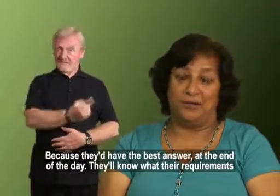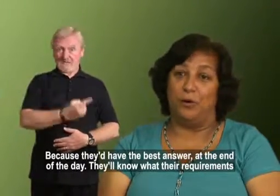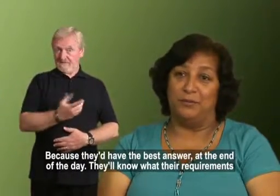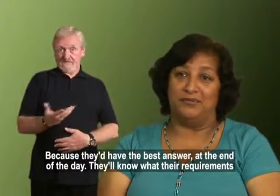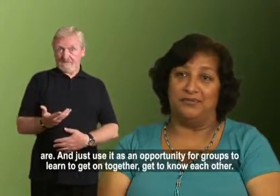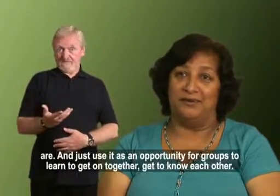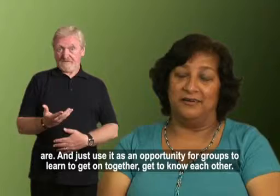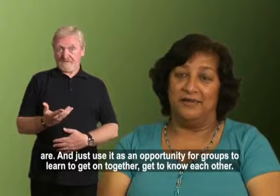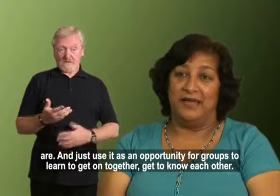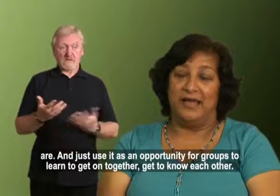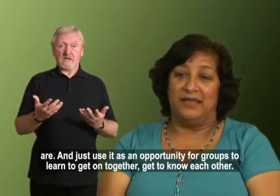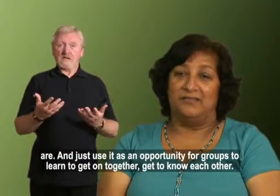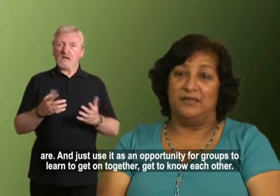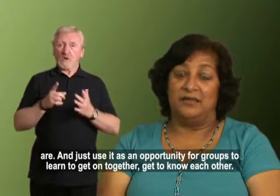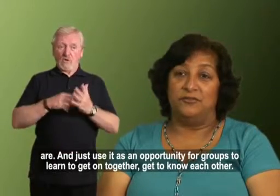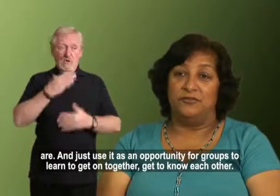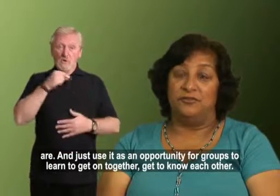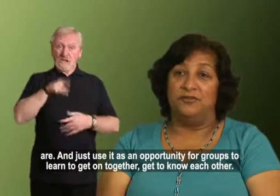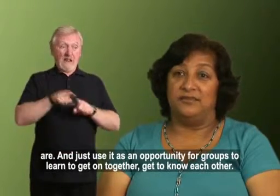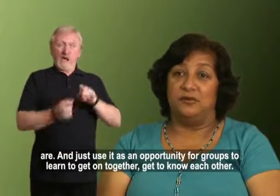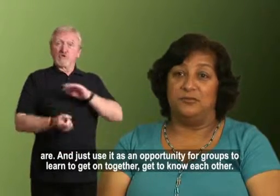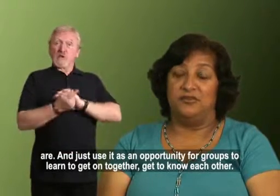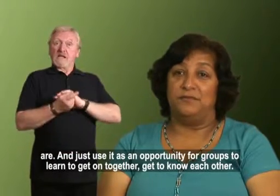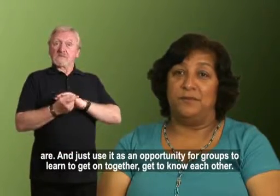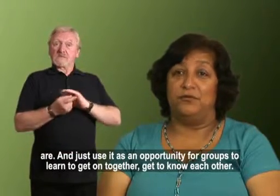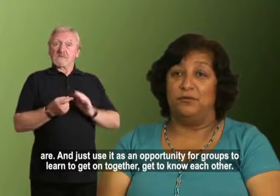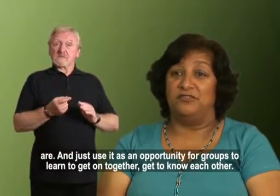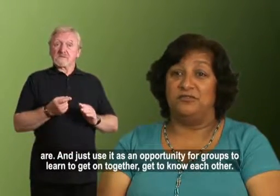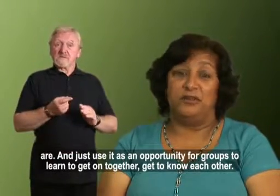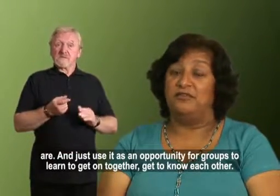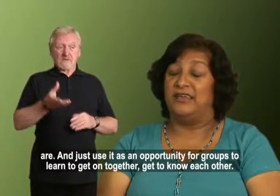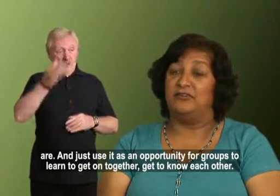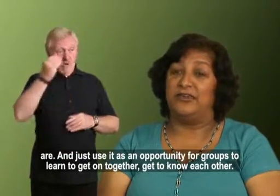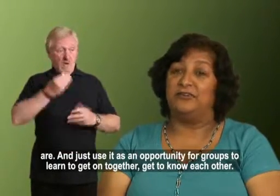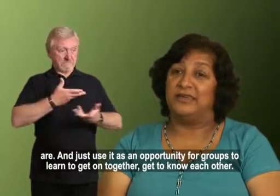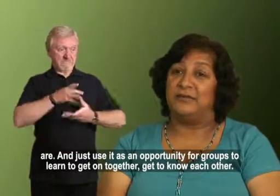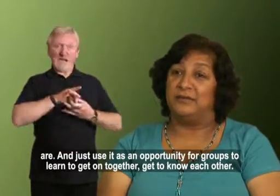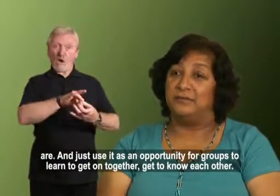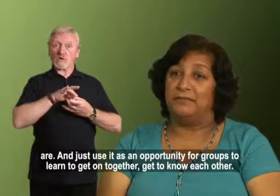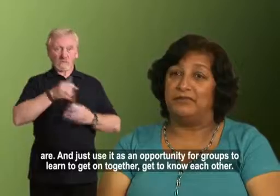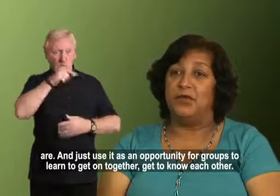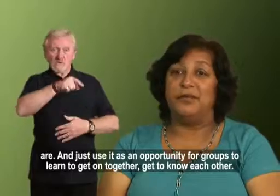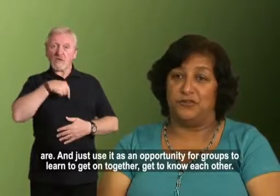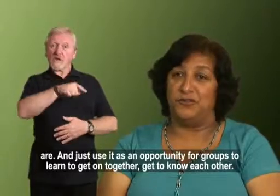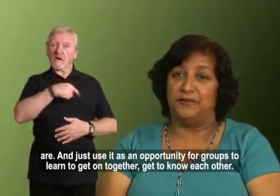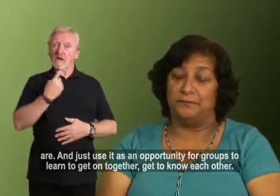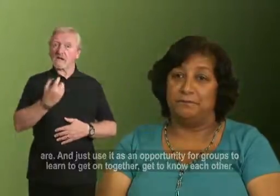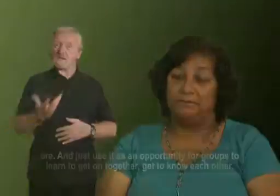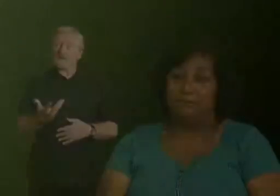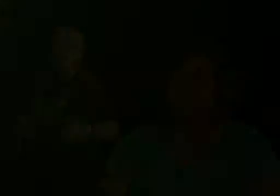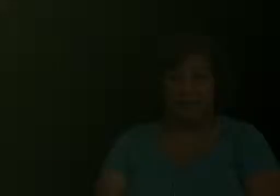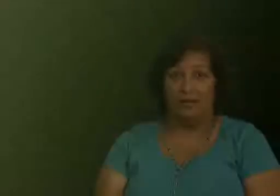know what their requirements are. And just use it as an opportunity for groups to learn to get on together, get to know each